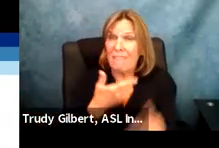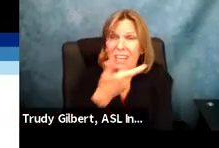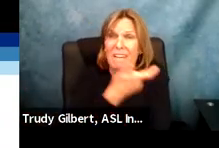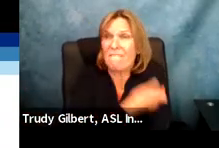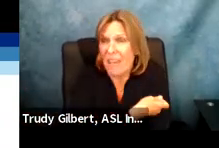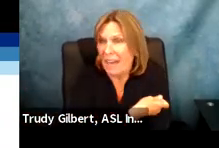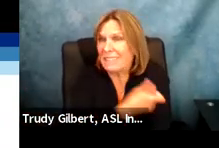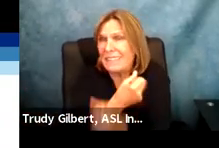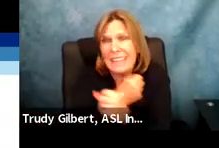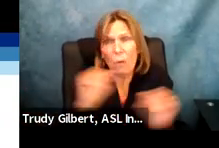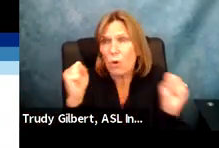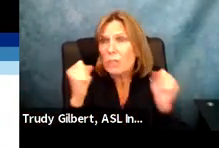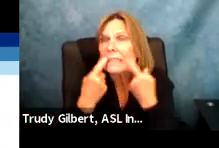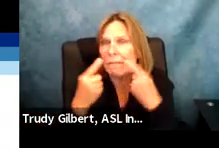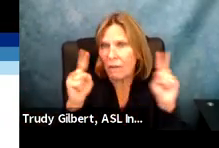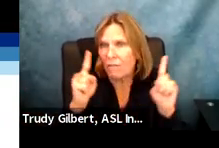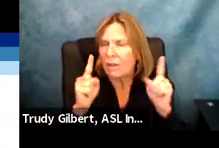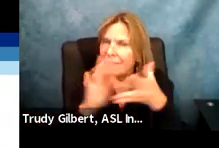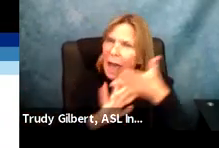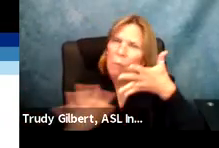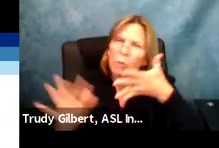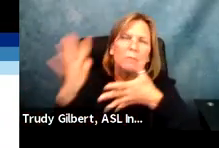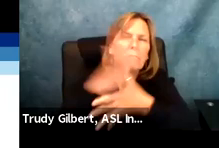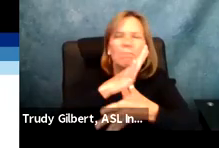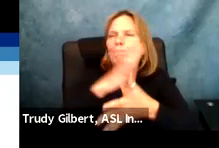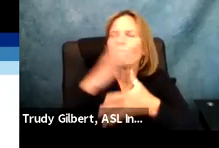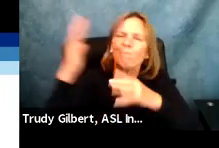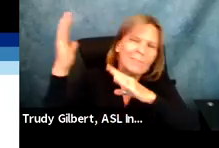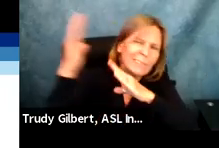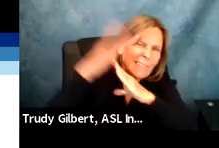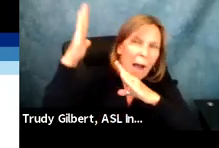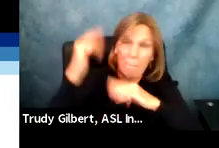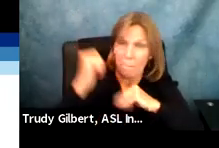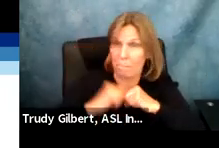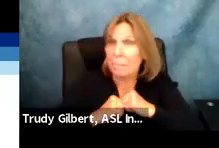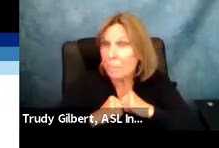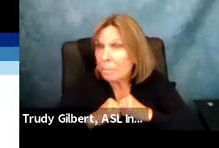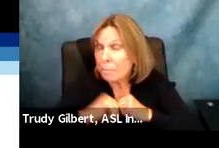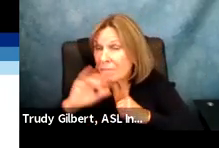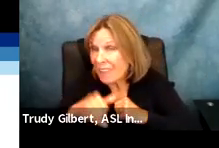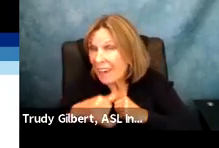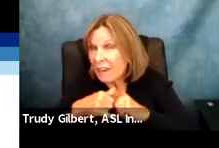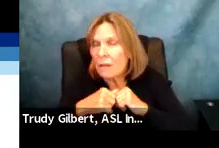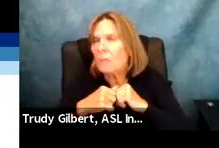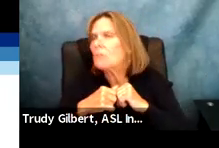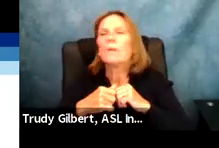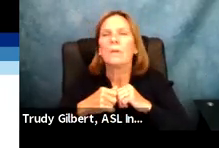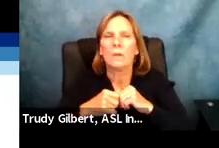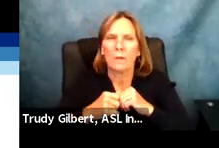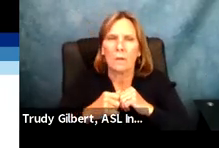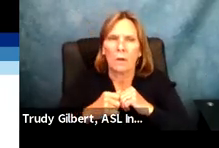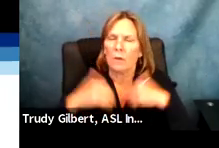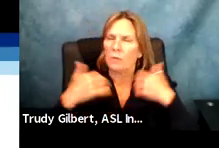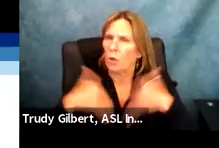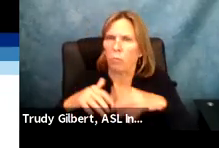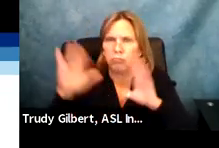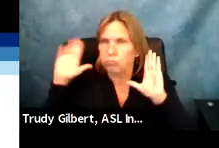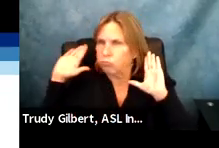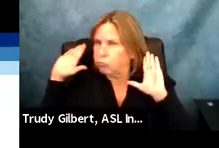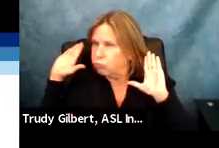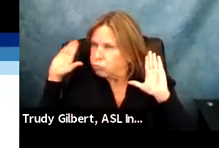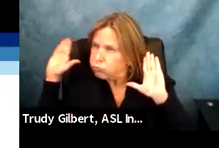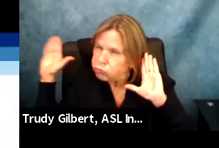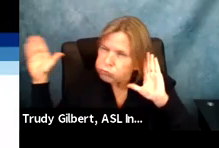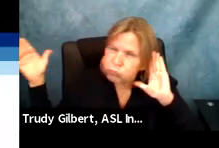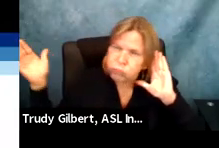That became the top priority. And so every effort was turned towards